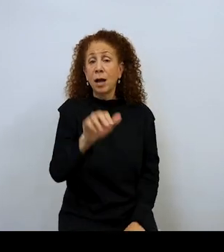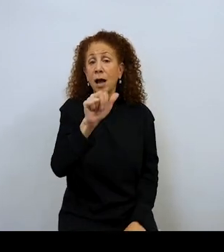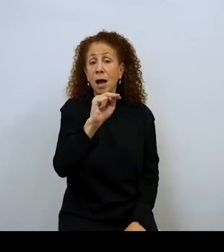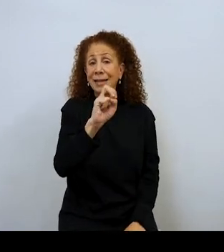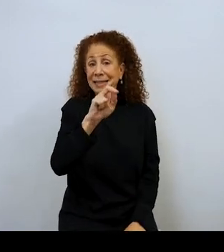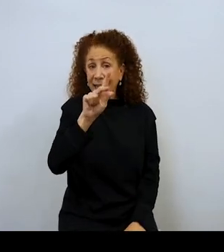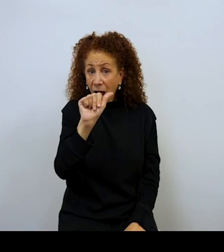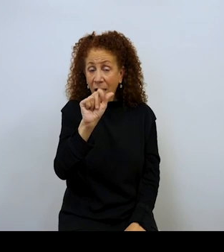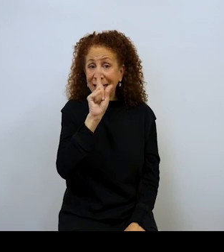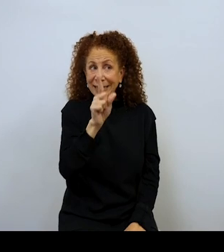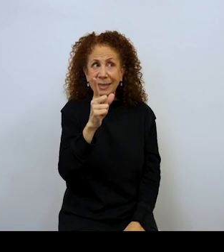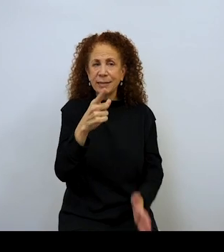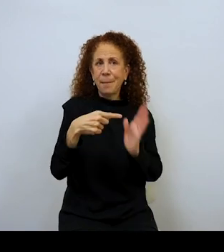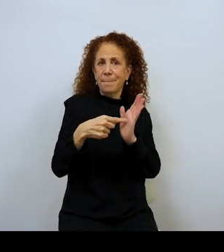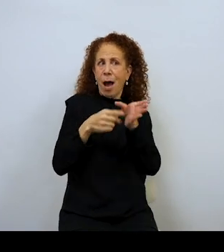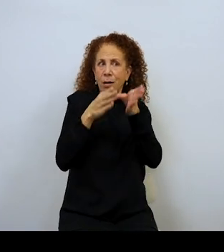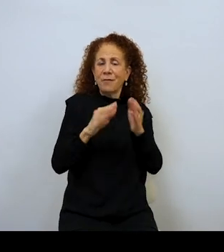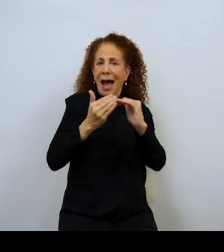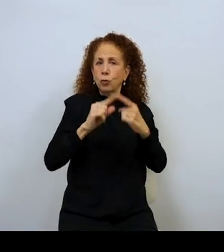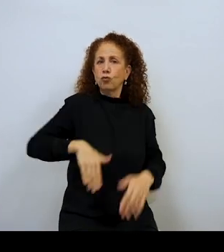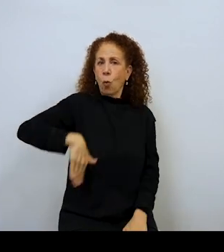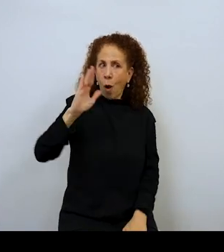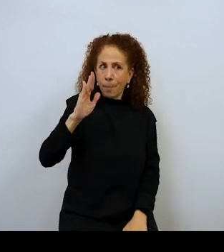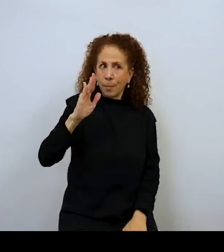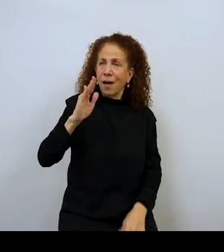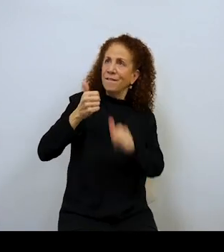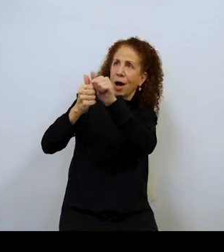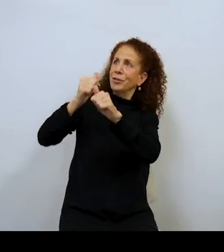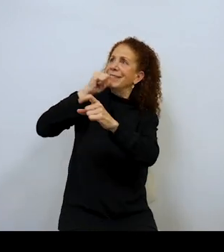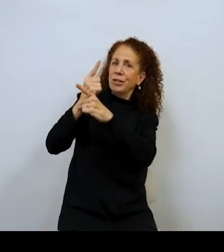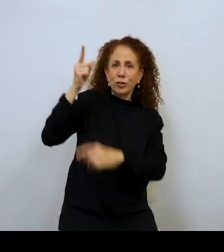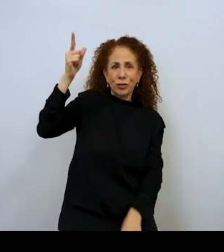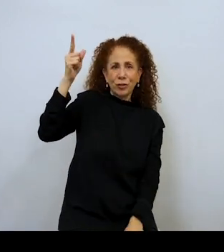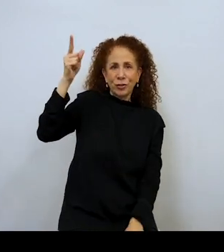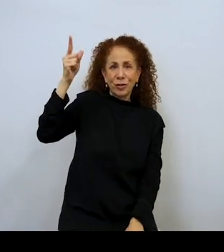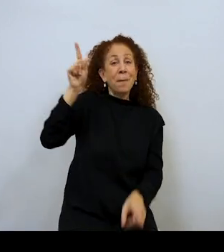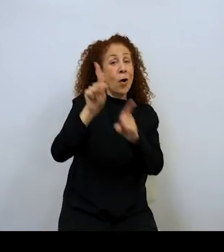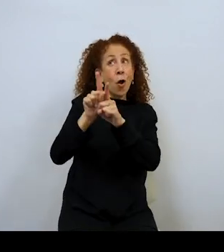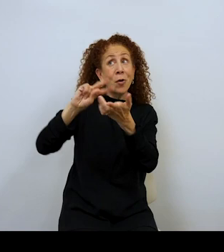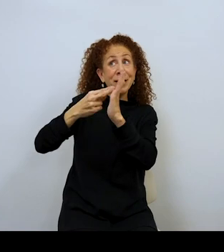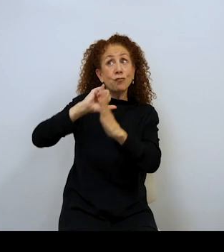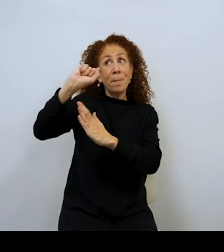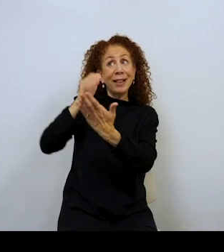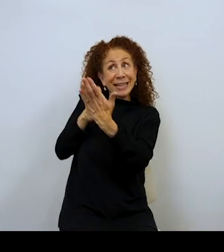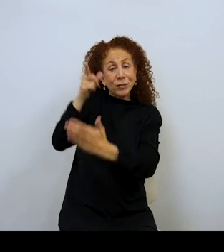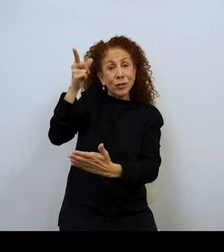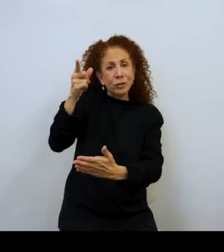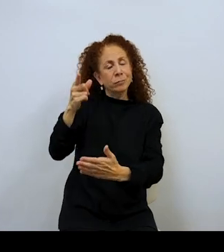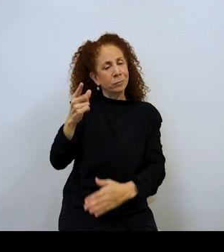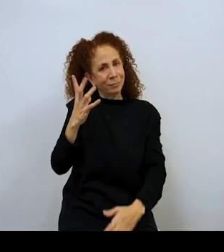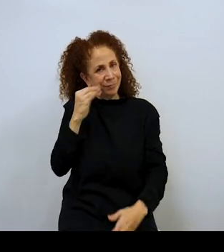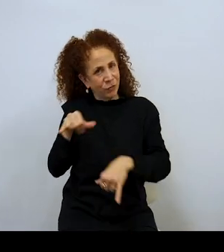is sort of this model of how to grow up comes from her sister, but there's also that's who you're going to rebel against. So I think that's a very sort of